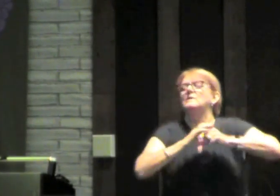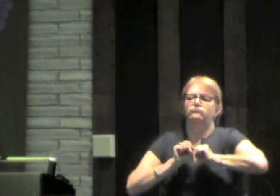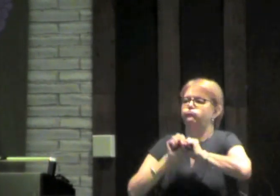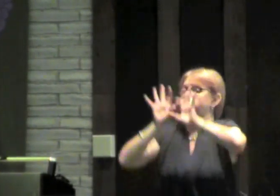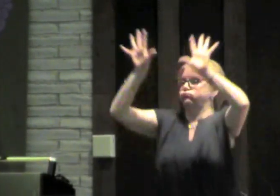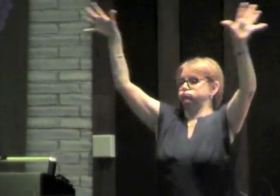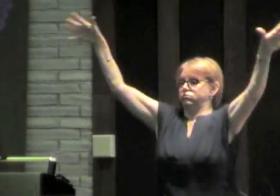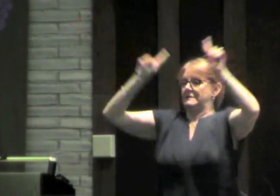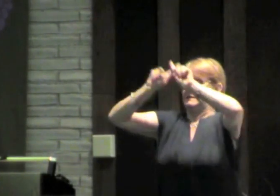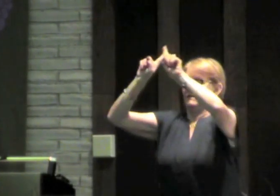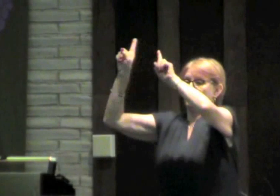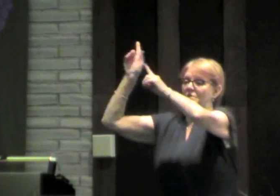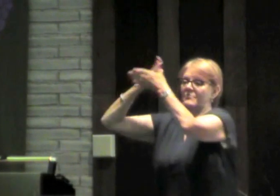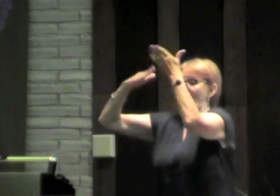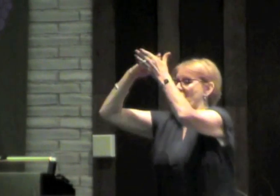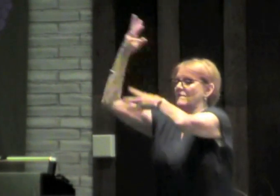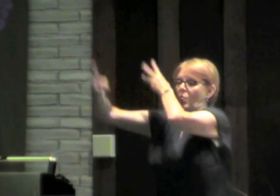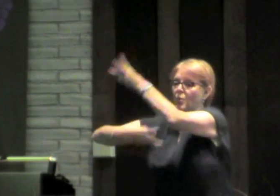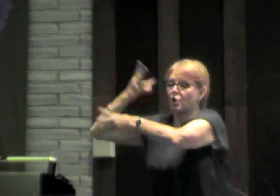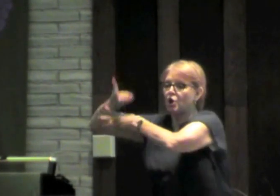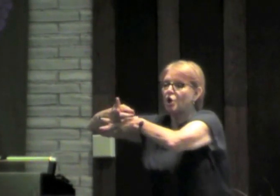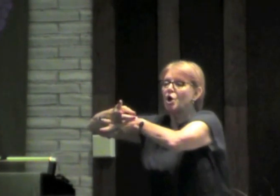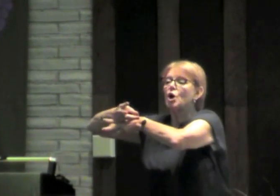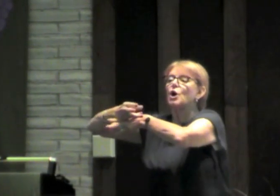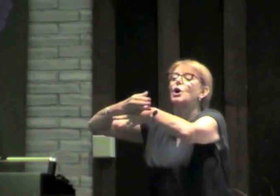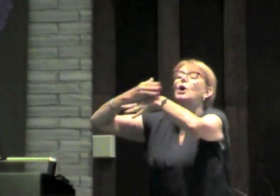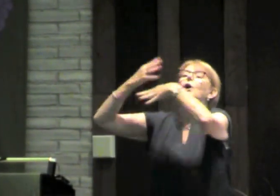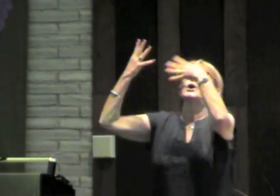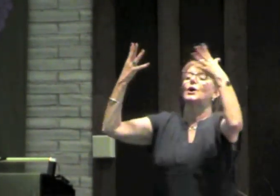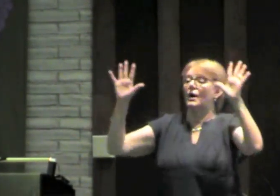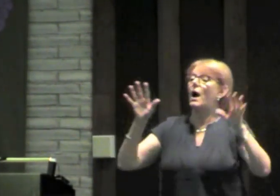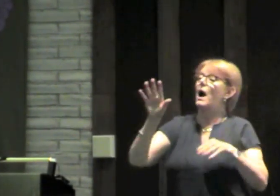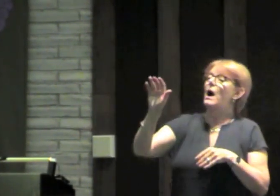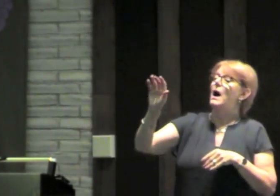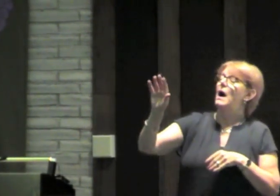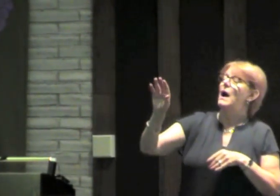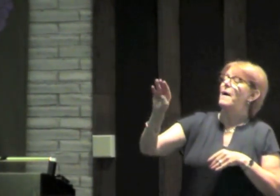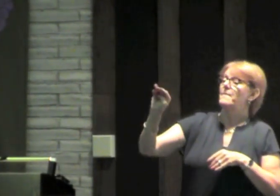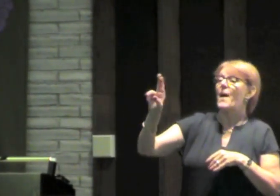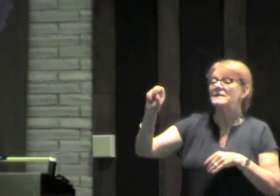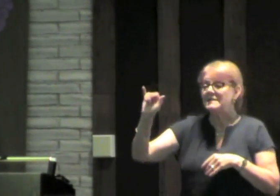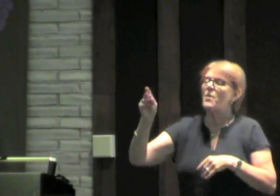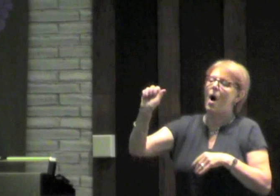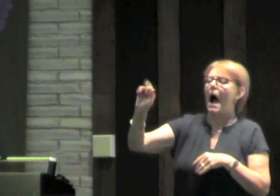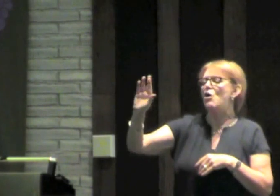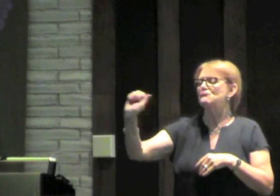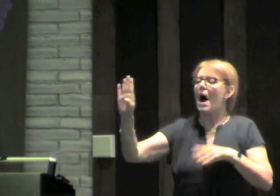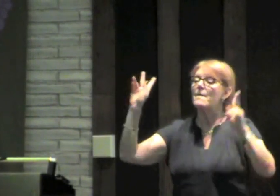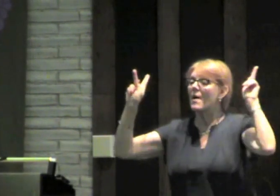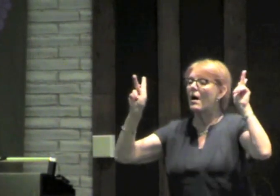get rid of slavery and oppression. And you know, the Jews have been dispersed all throughout the world. And the Muslims and